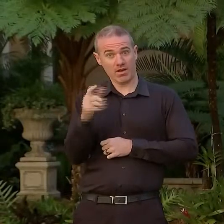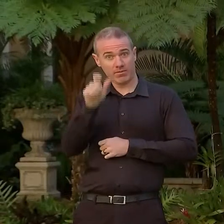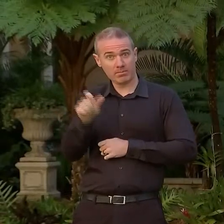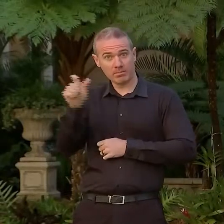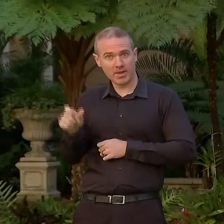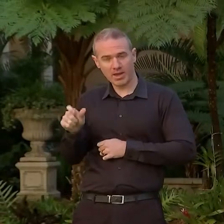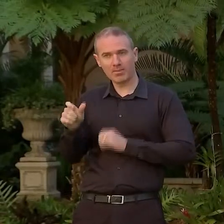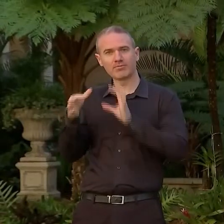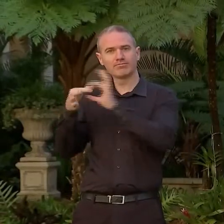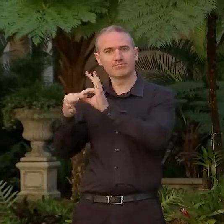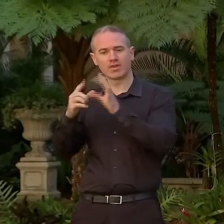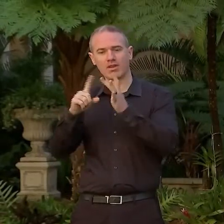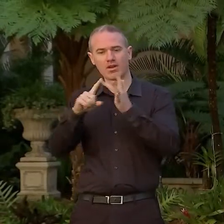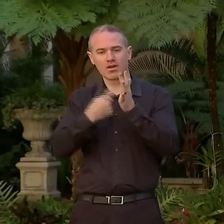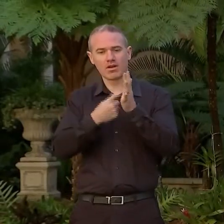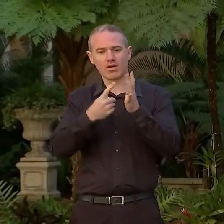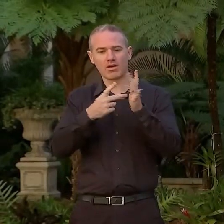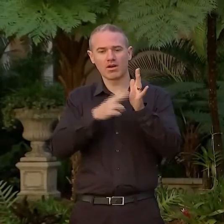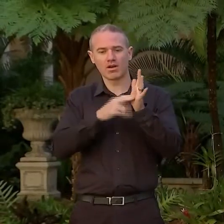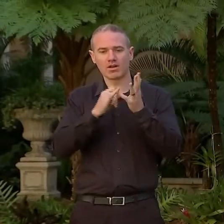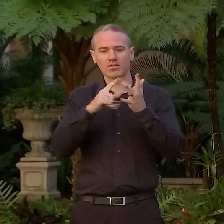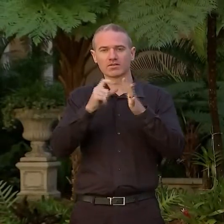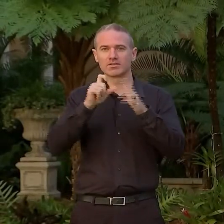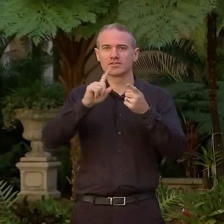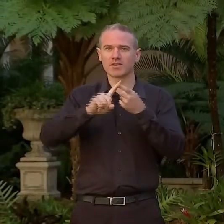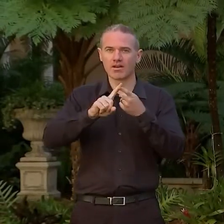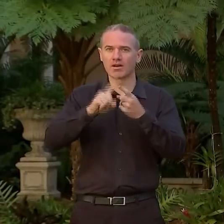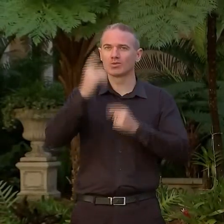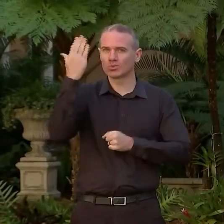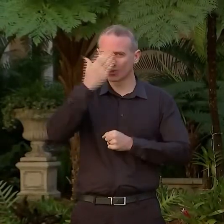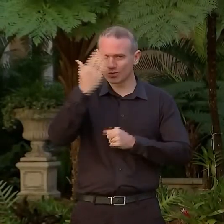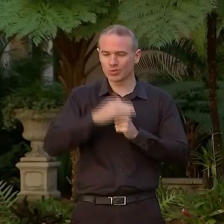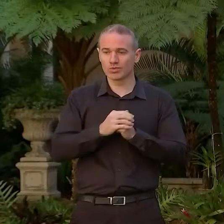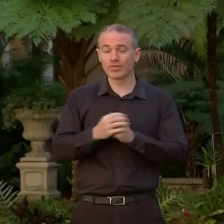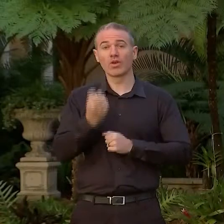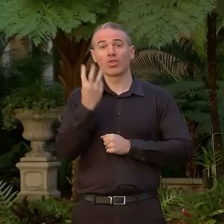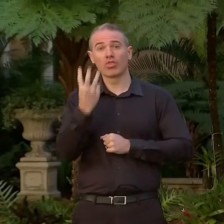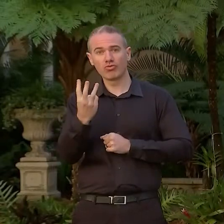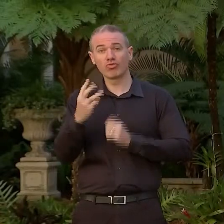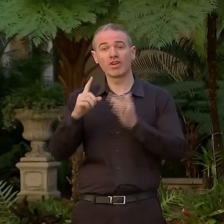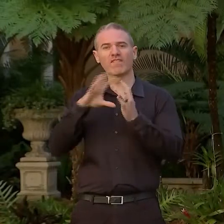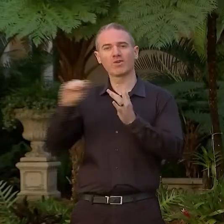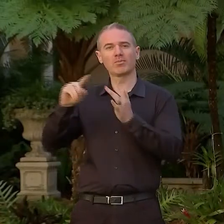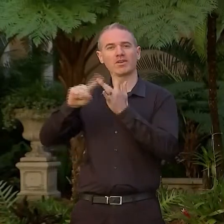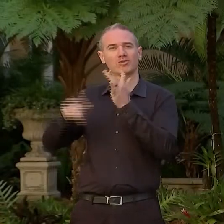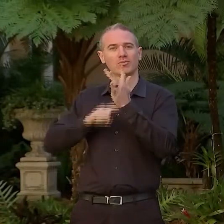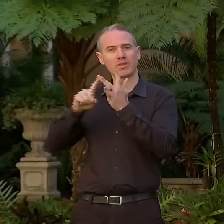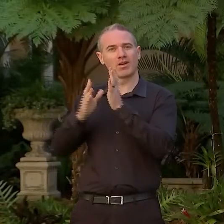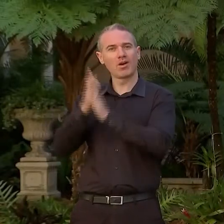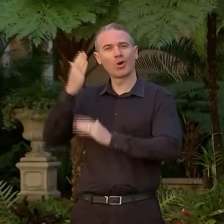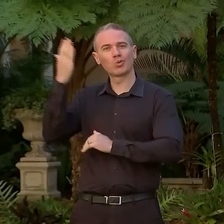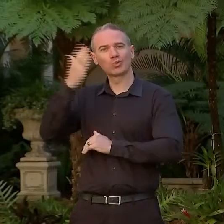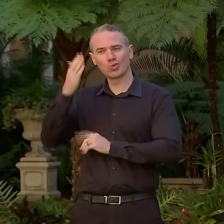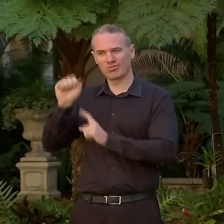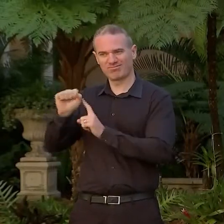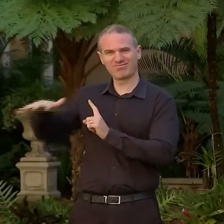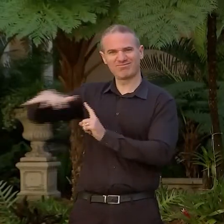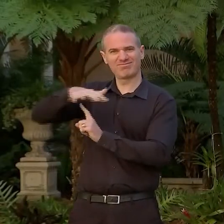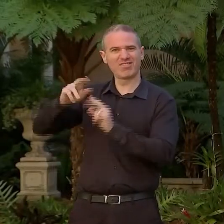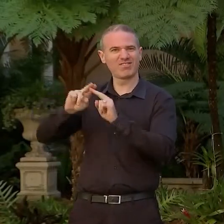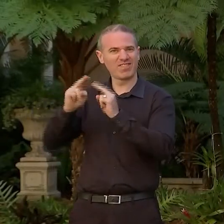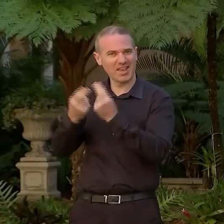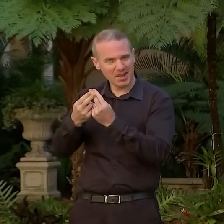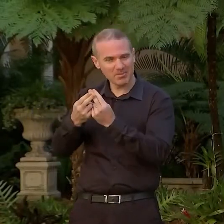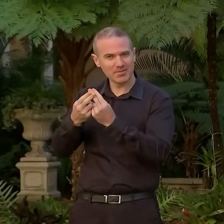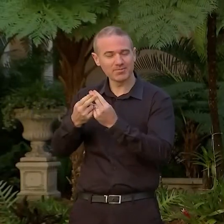of Ironside State School cases, 3 are household contacts of Indooroopilly State High School cases, 2 are household